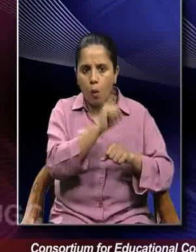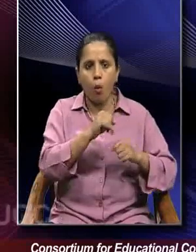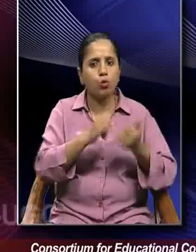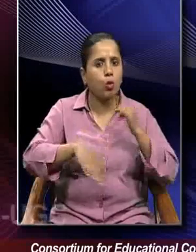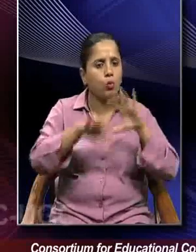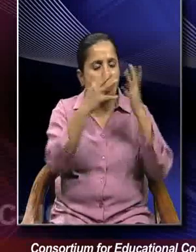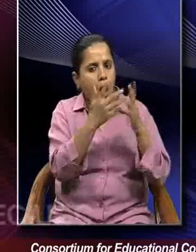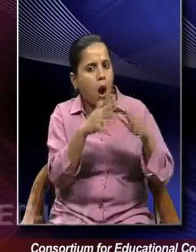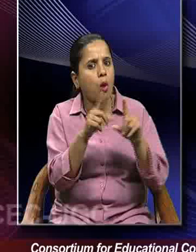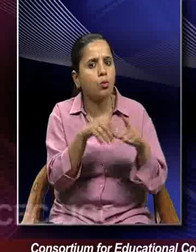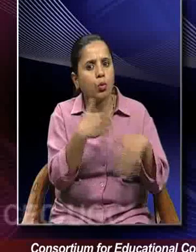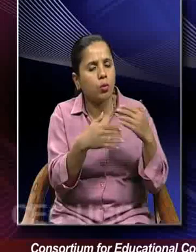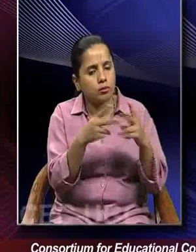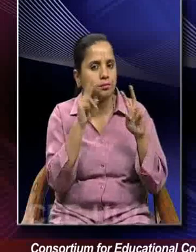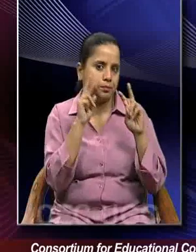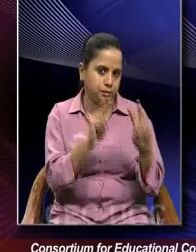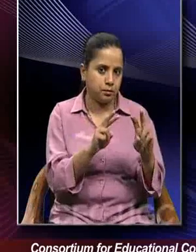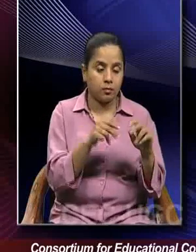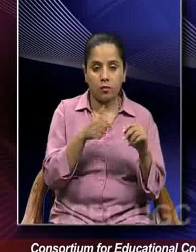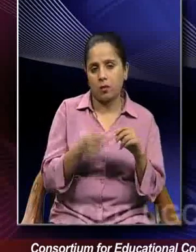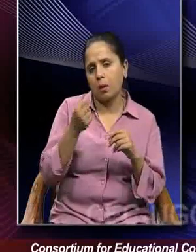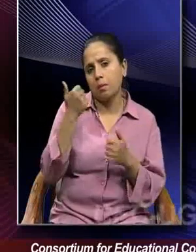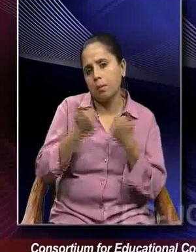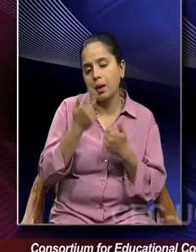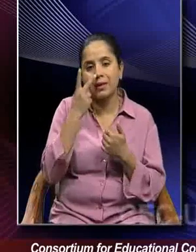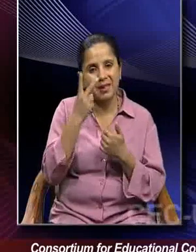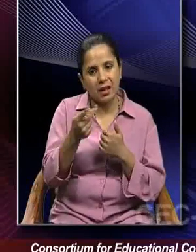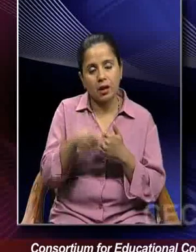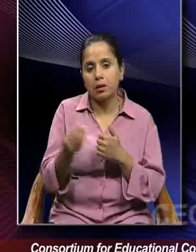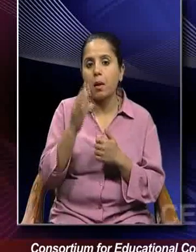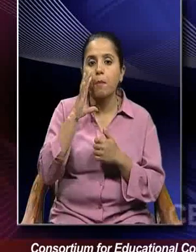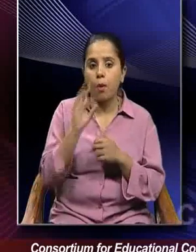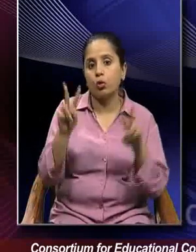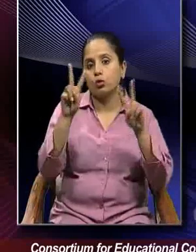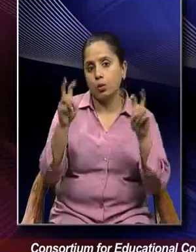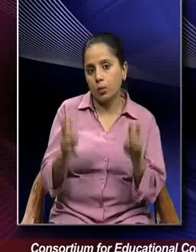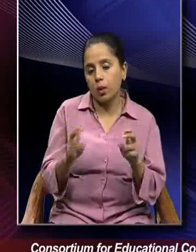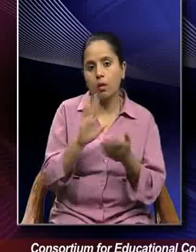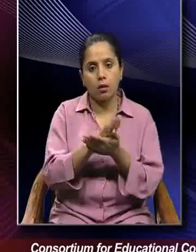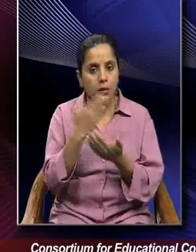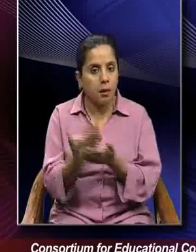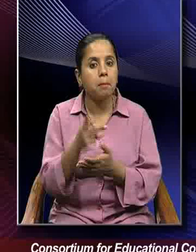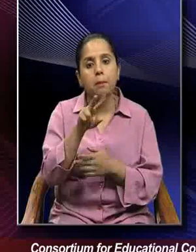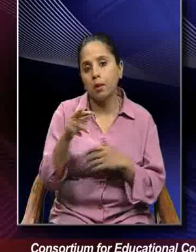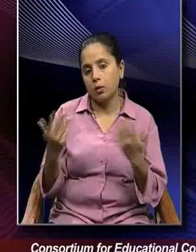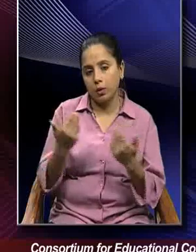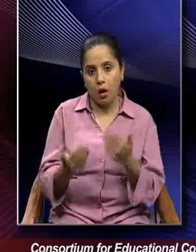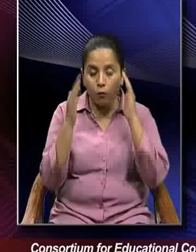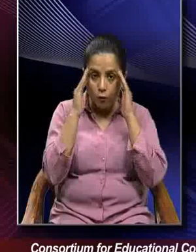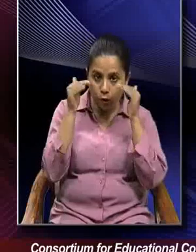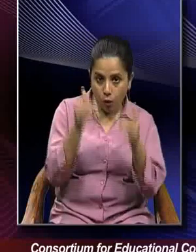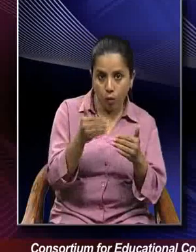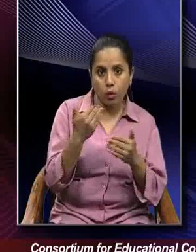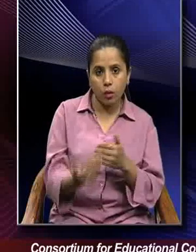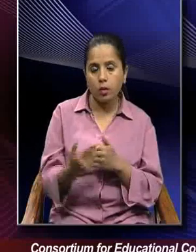world. So let us now examine some of the important aspects of interpretivism. Let's focus on what